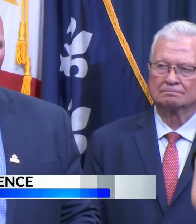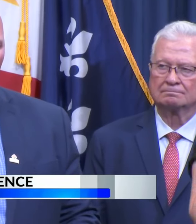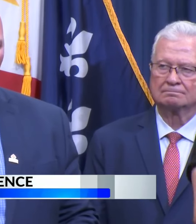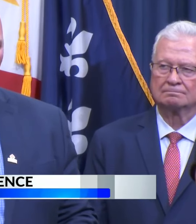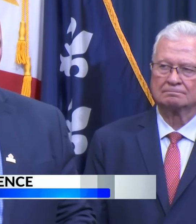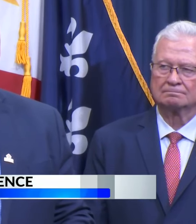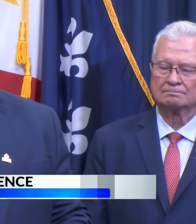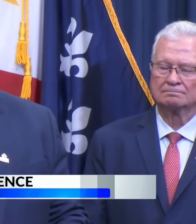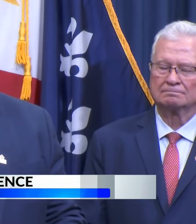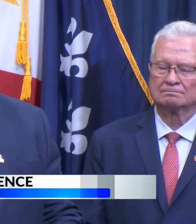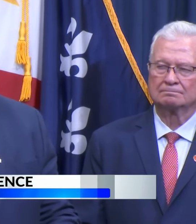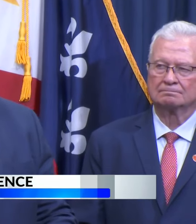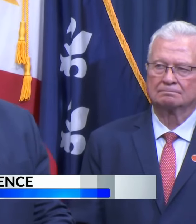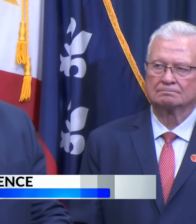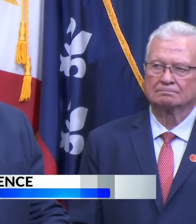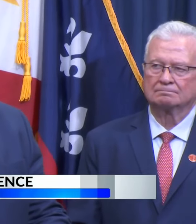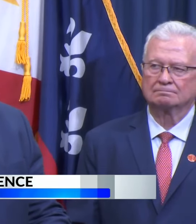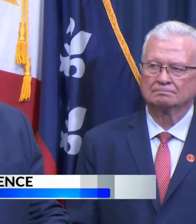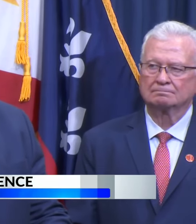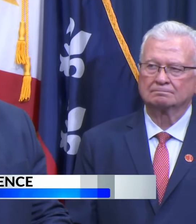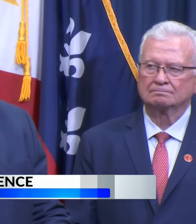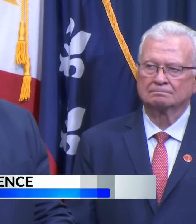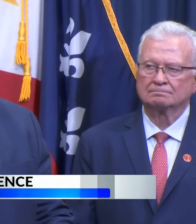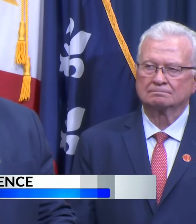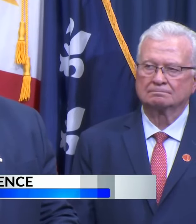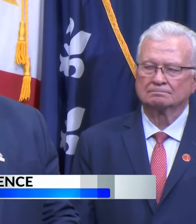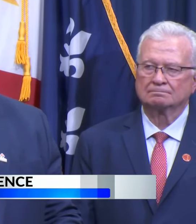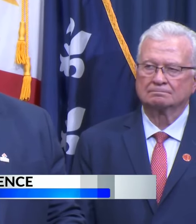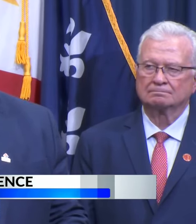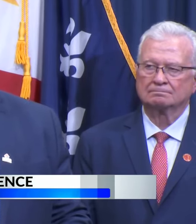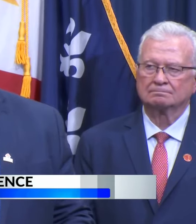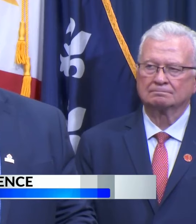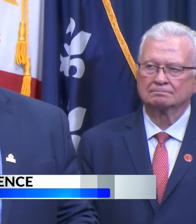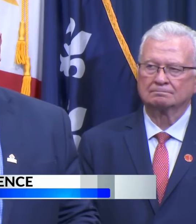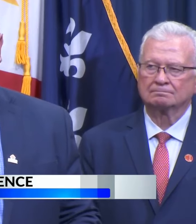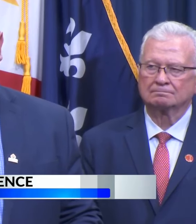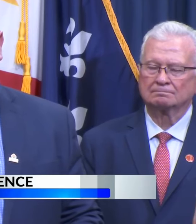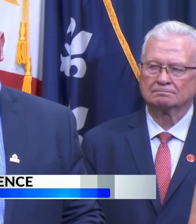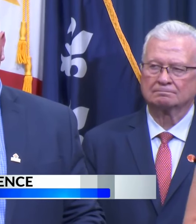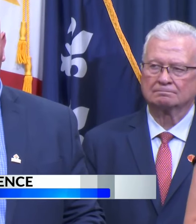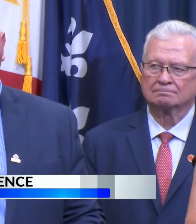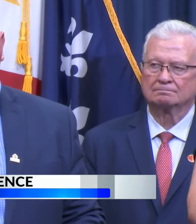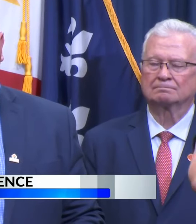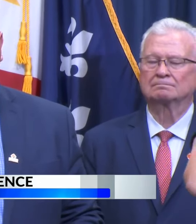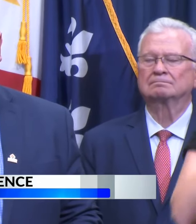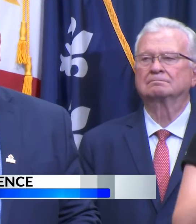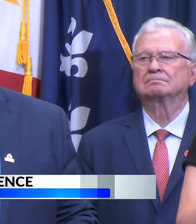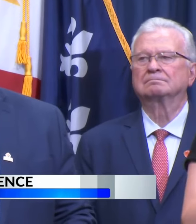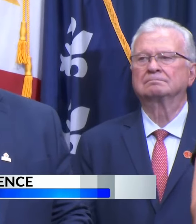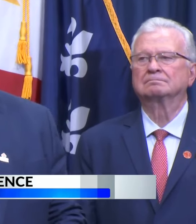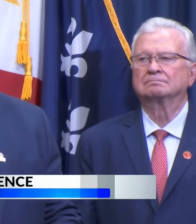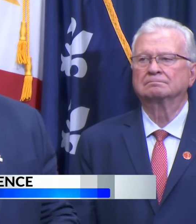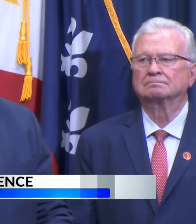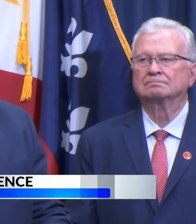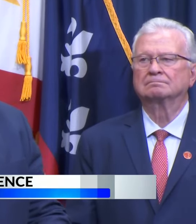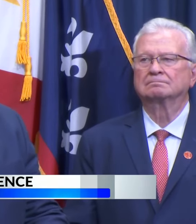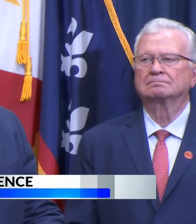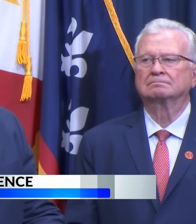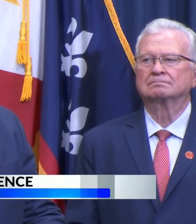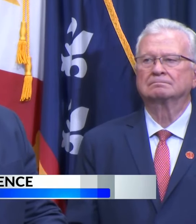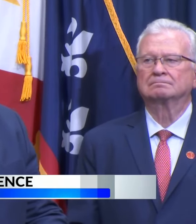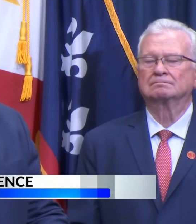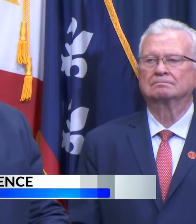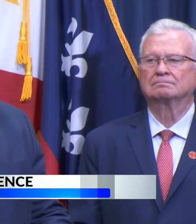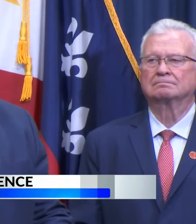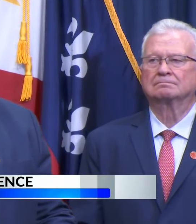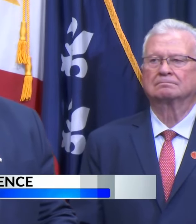where we are. We will try to get people out and look at our various schools to determine where we are as far as school for